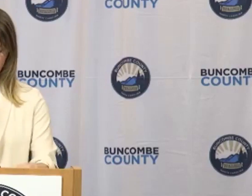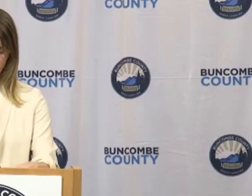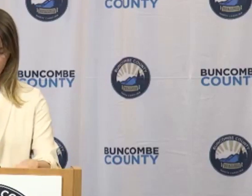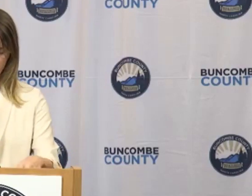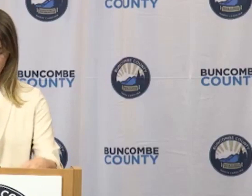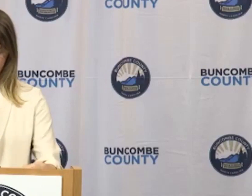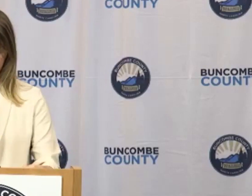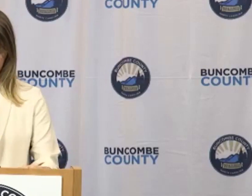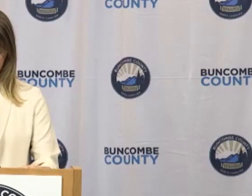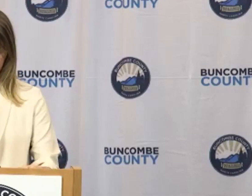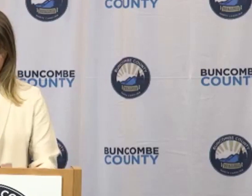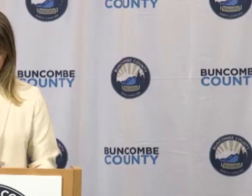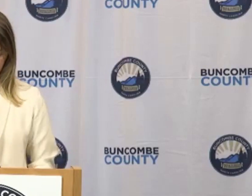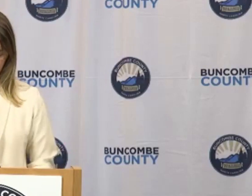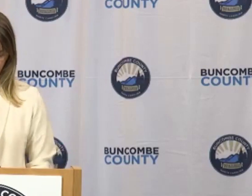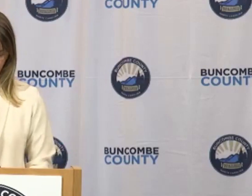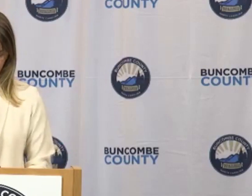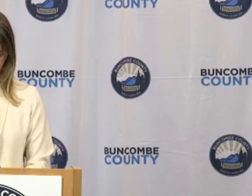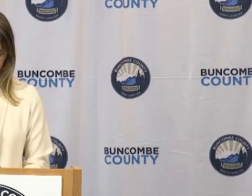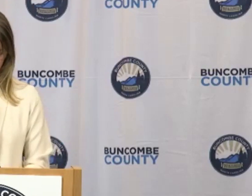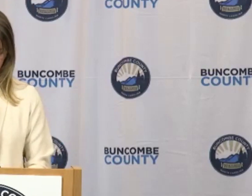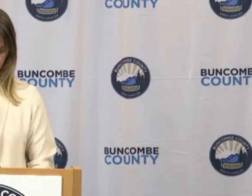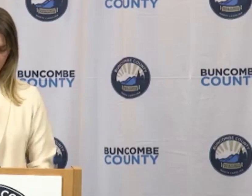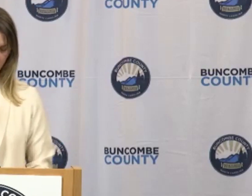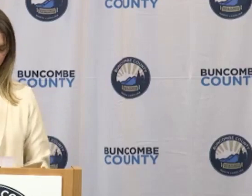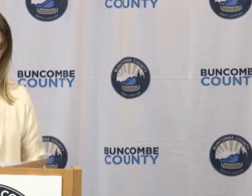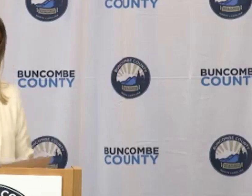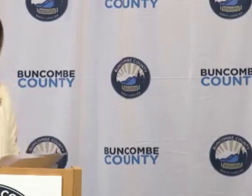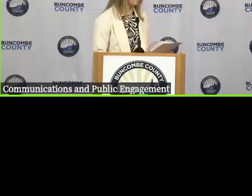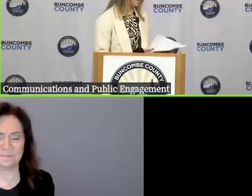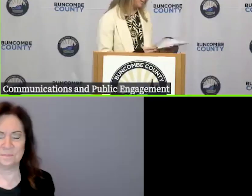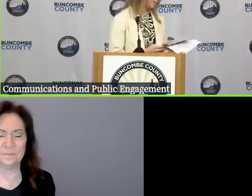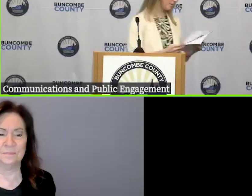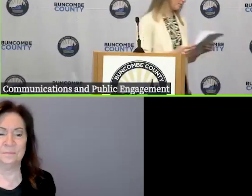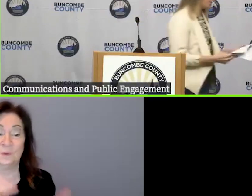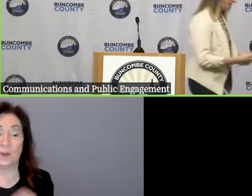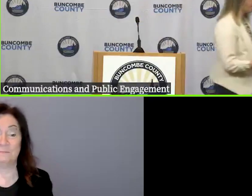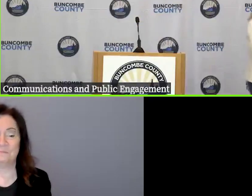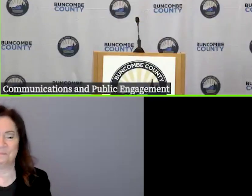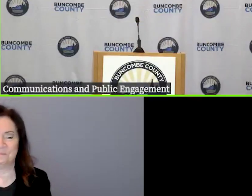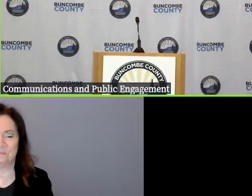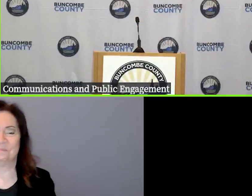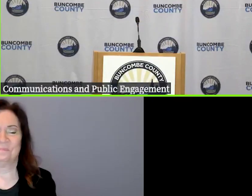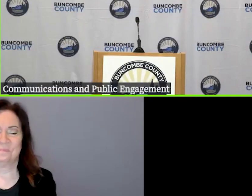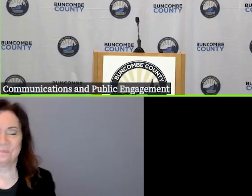Manager, to come up for the city update. Come on up.